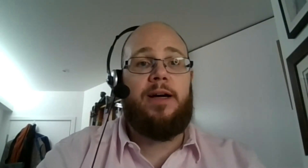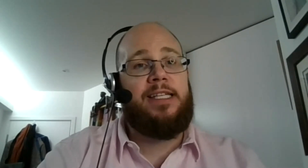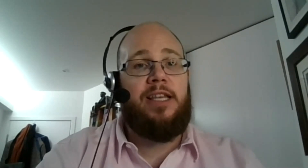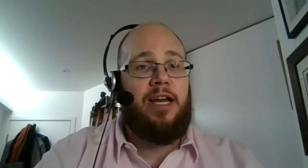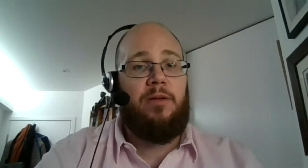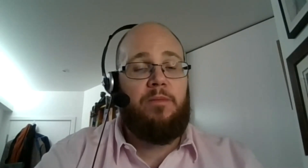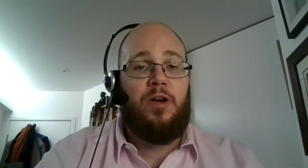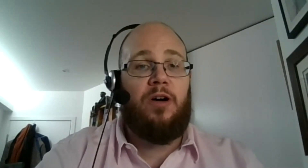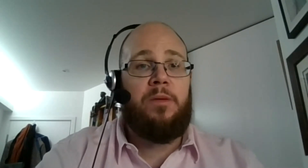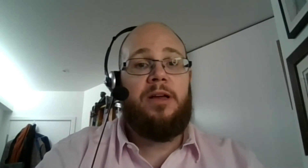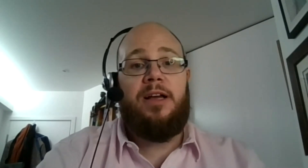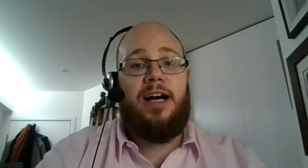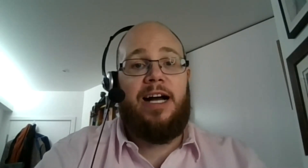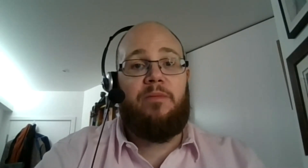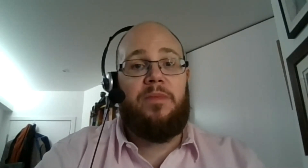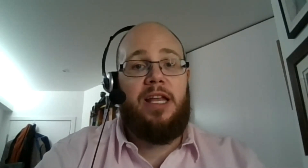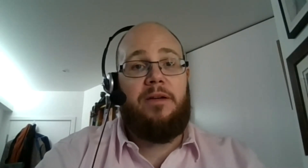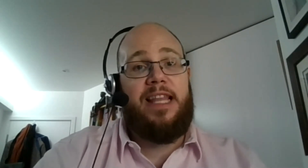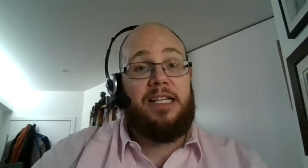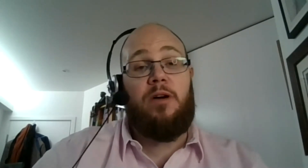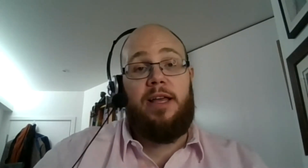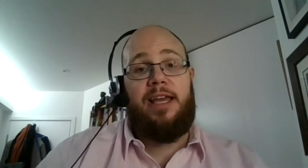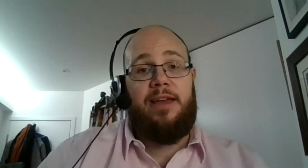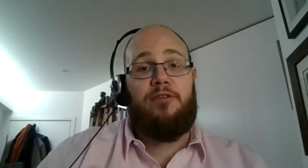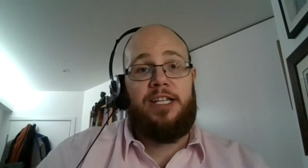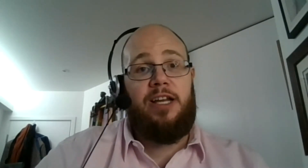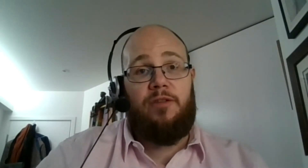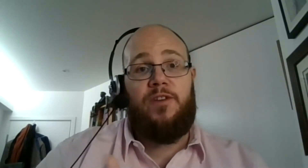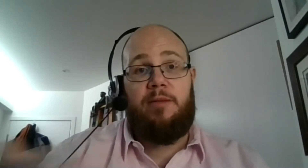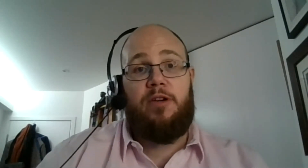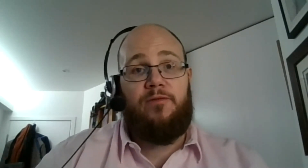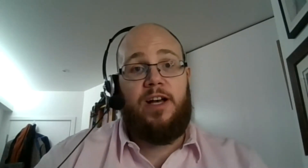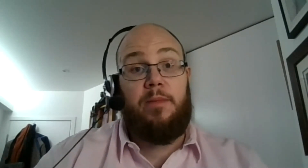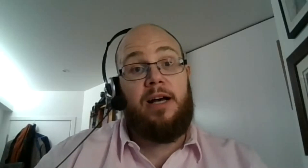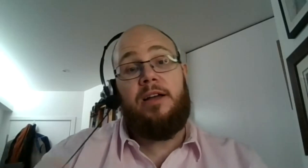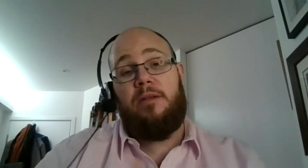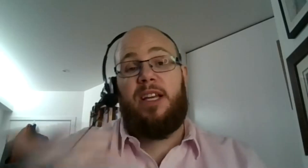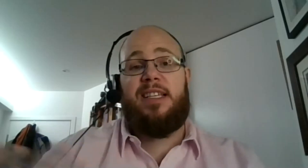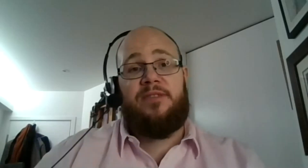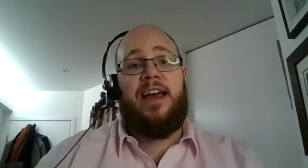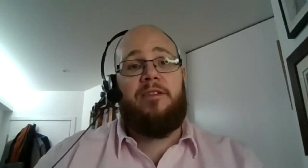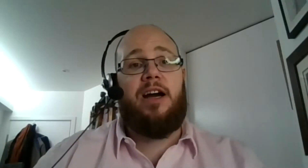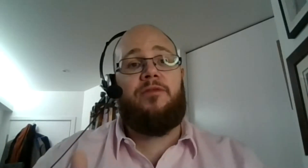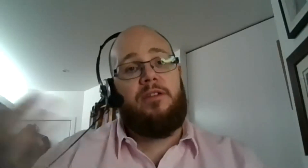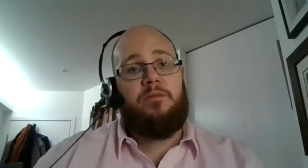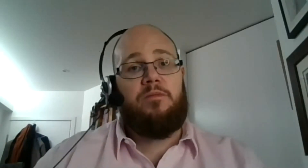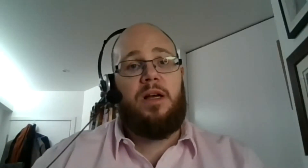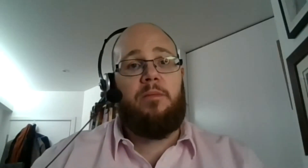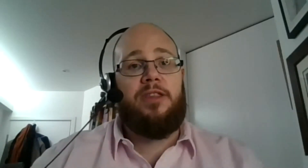didn't know, cop. You know, and that's why they've gradually got firmer and firmer, because it's fair enough. a month or